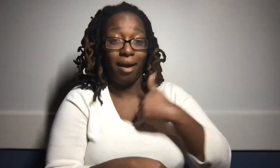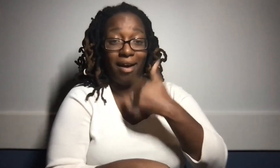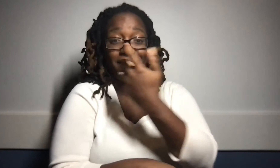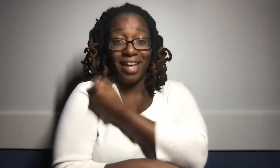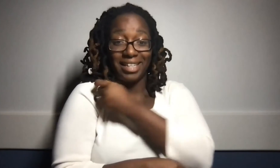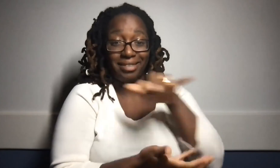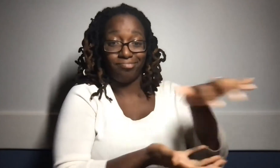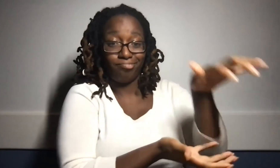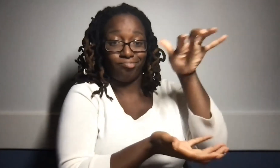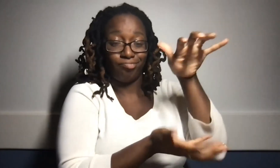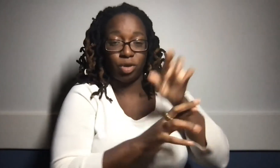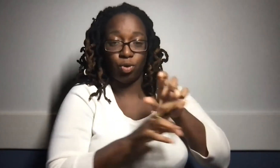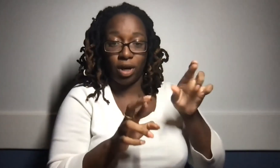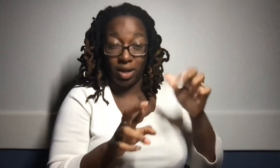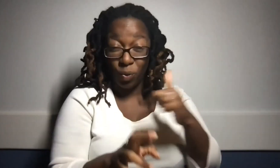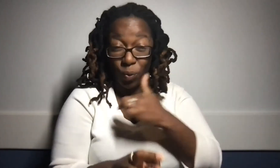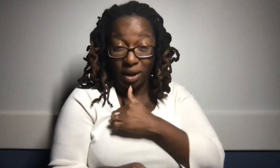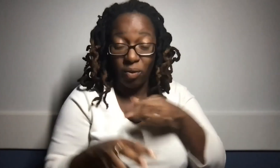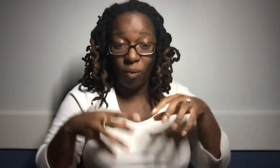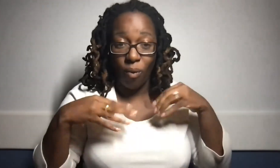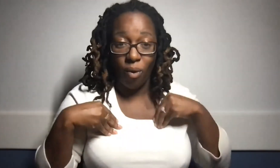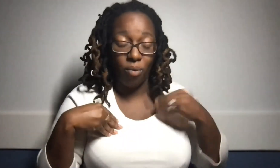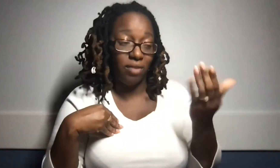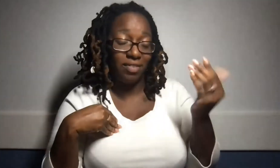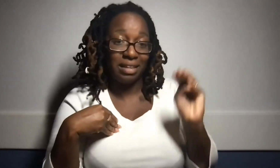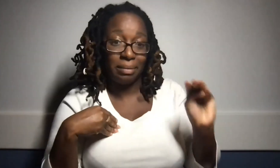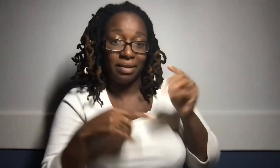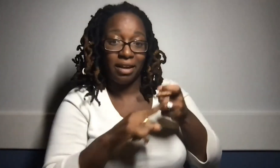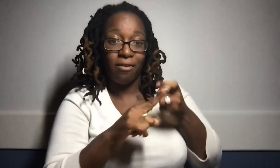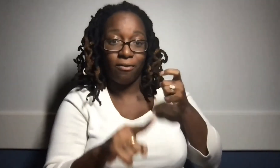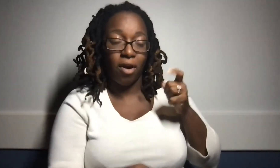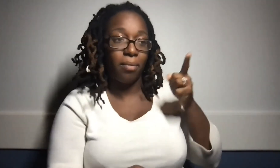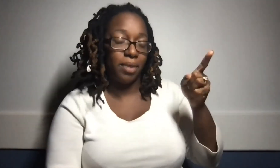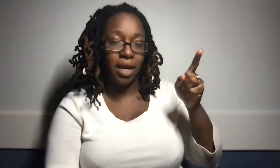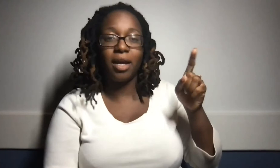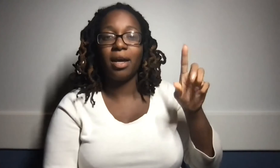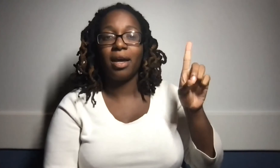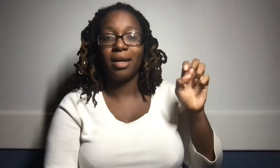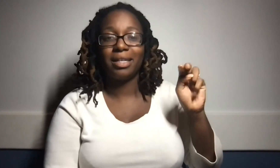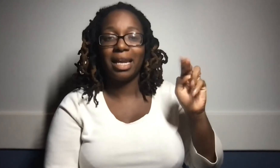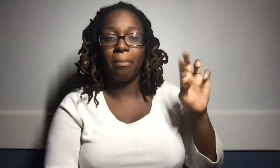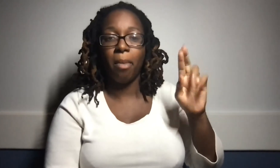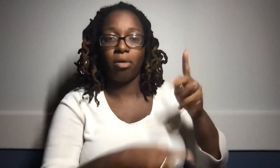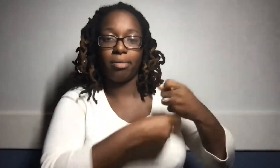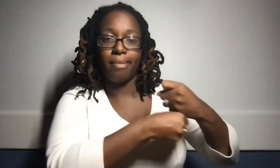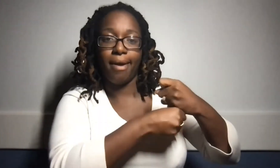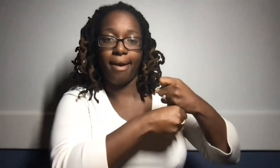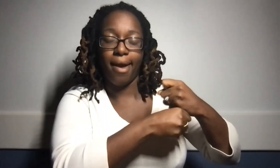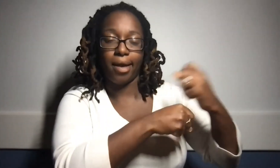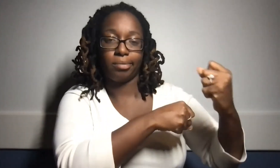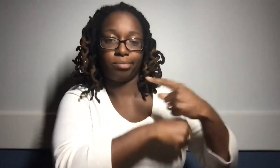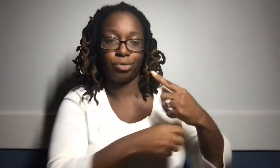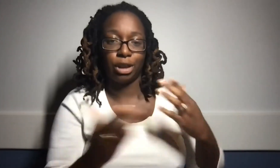15 million doses of vaccine from the manufacturer in Denmark, Bavarian Nordic, but we want to get them here to the US and put them